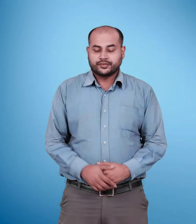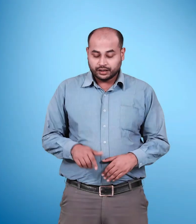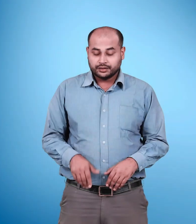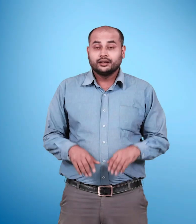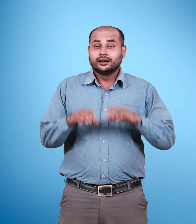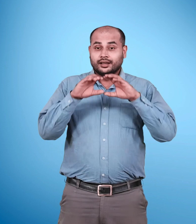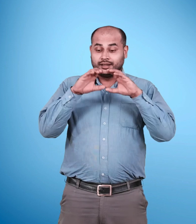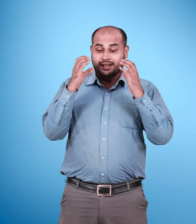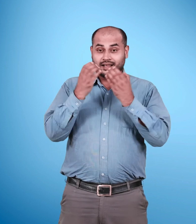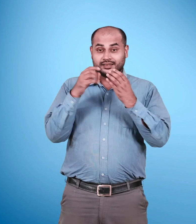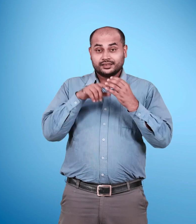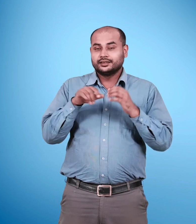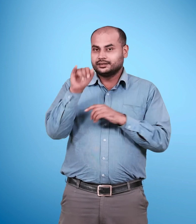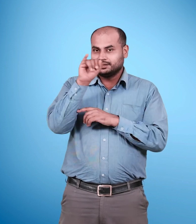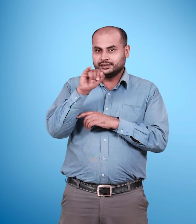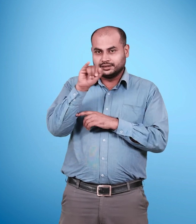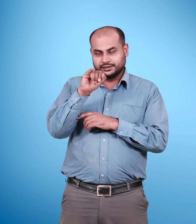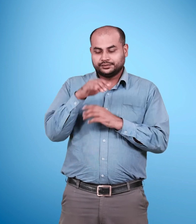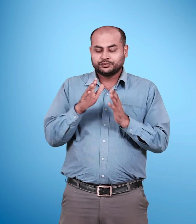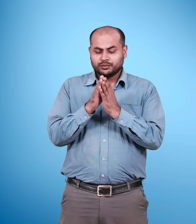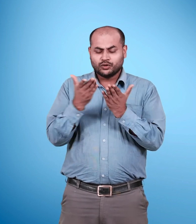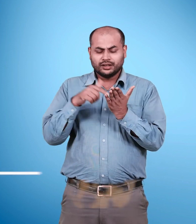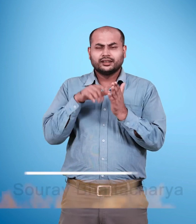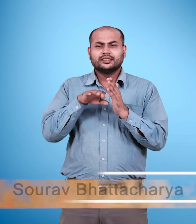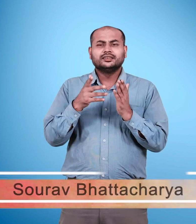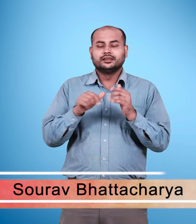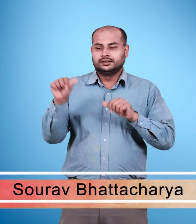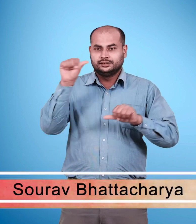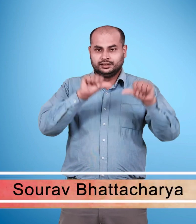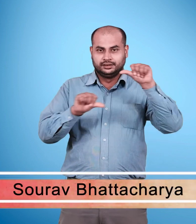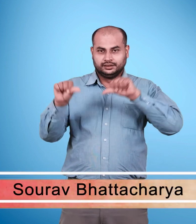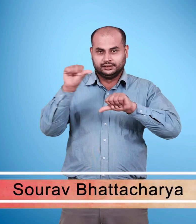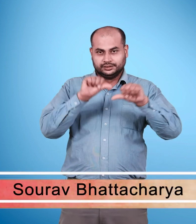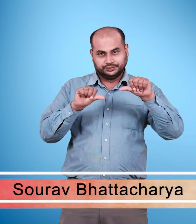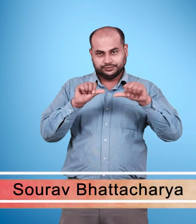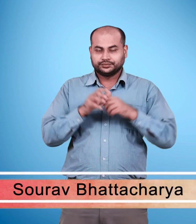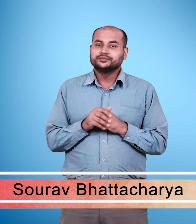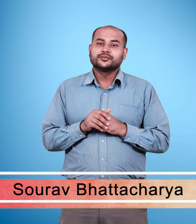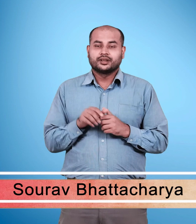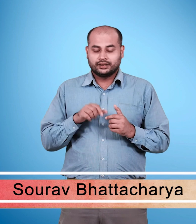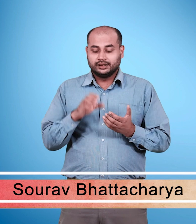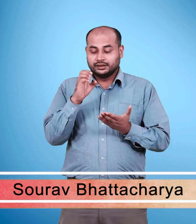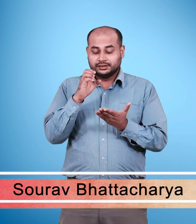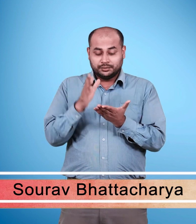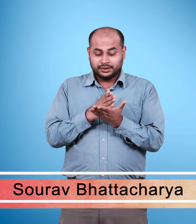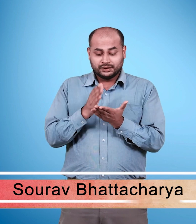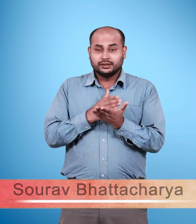audiobook of science for class 6 entitled Science 1. This is the